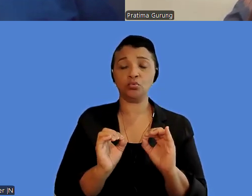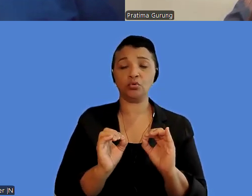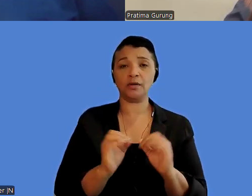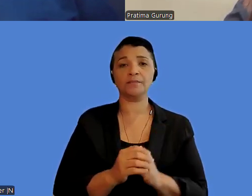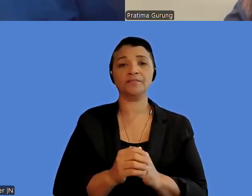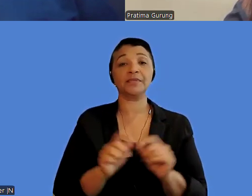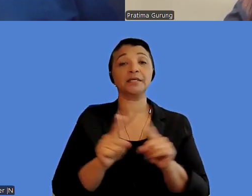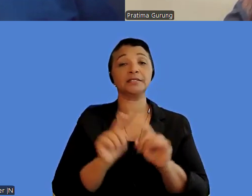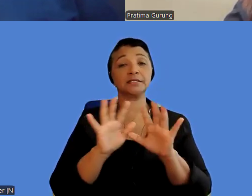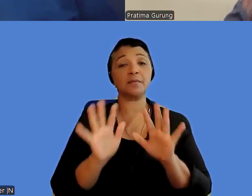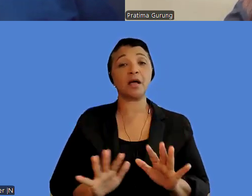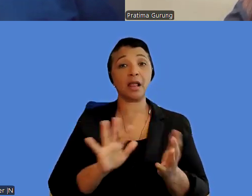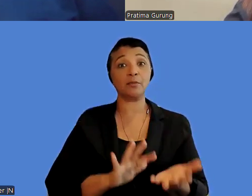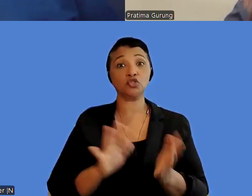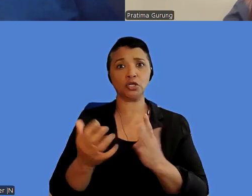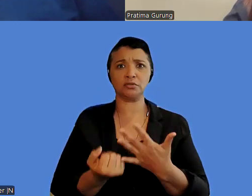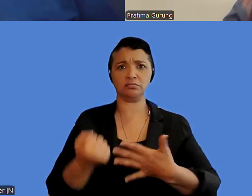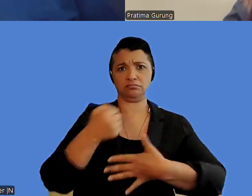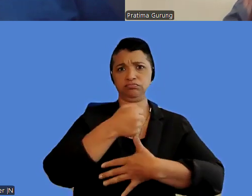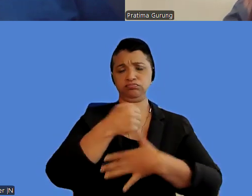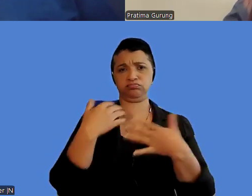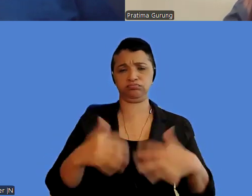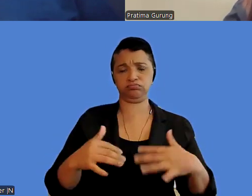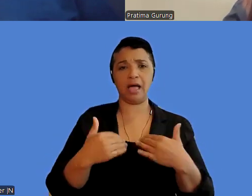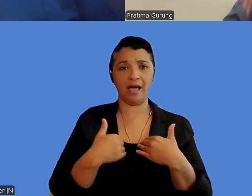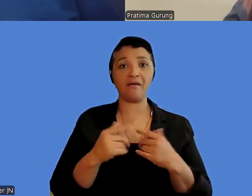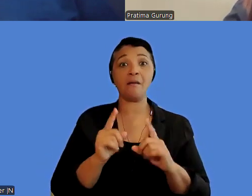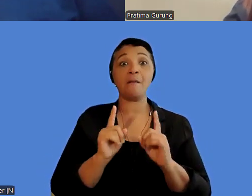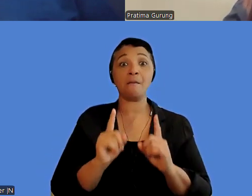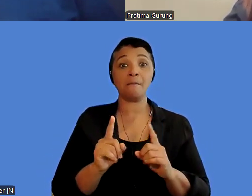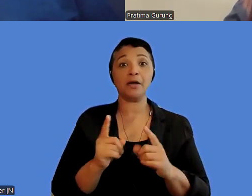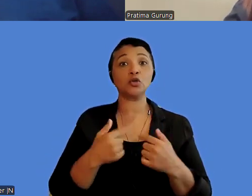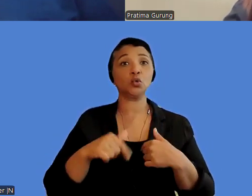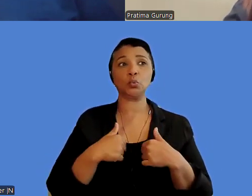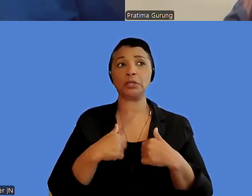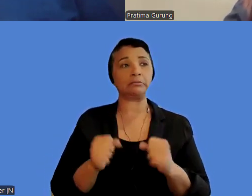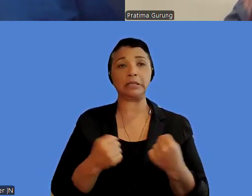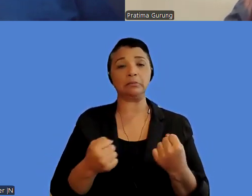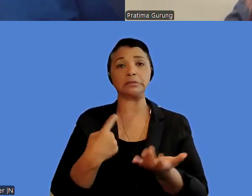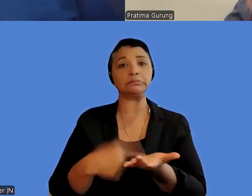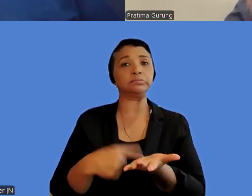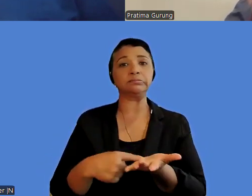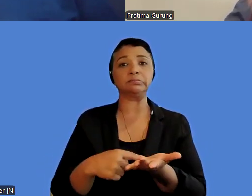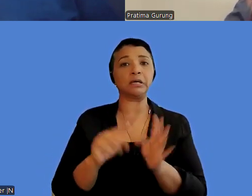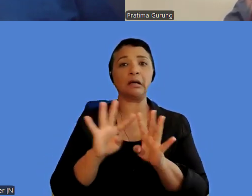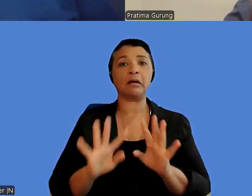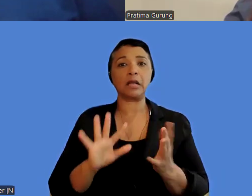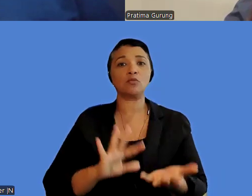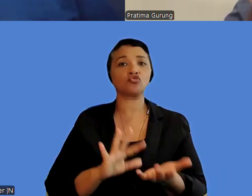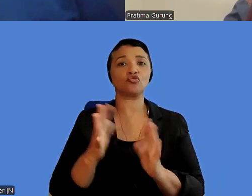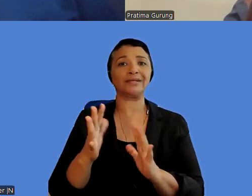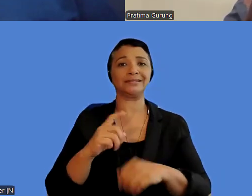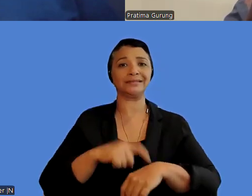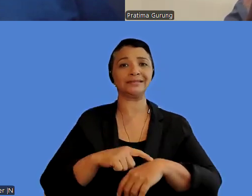of climate change was pertinent at that time. However, we were not in a condition to discuss about the climate crisis during the